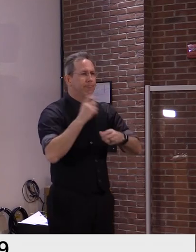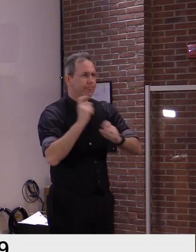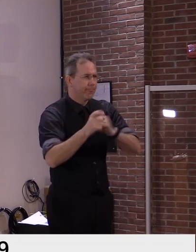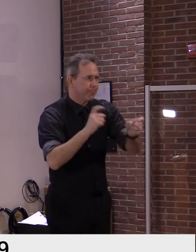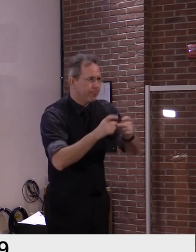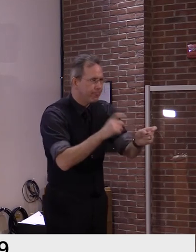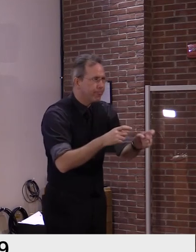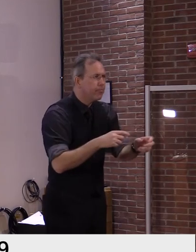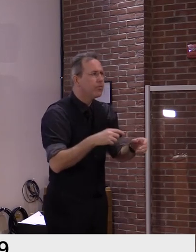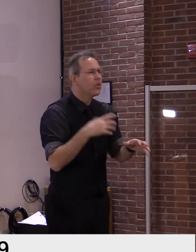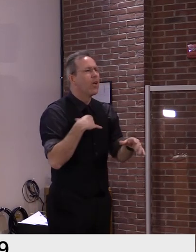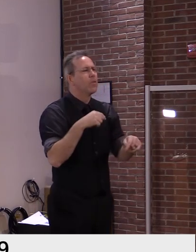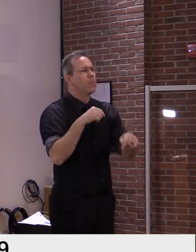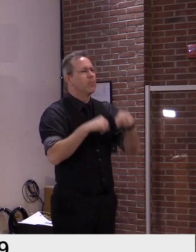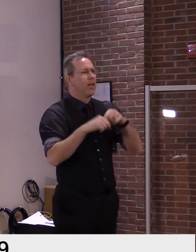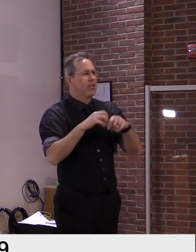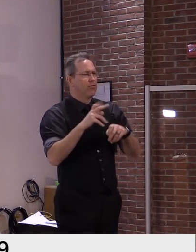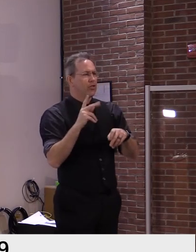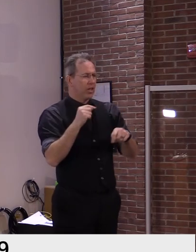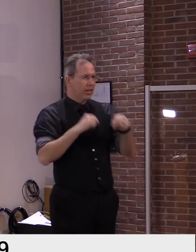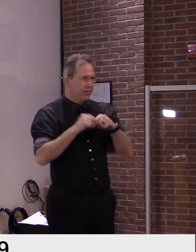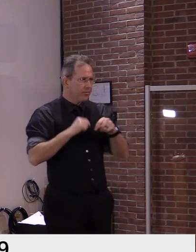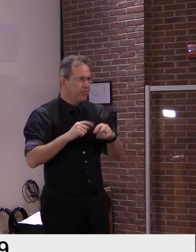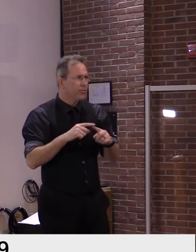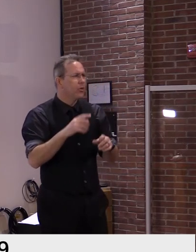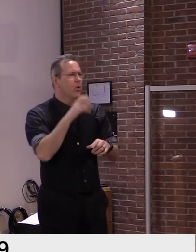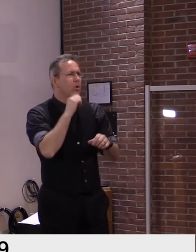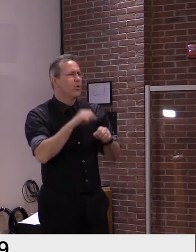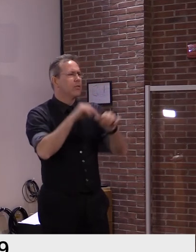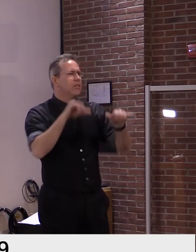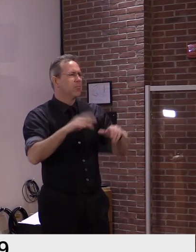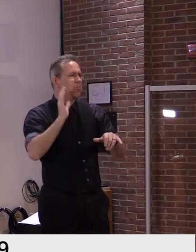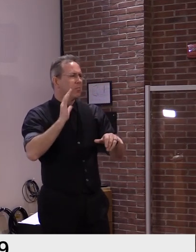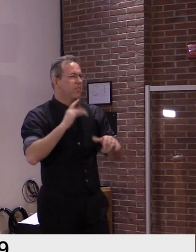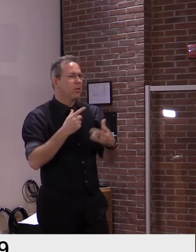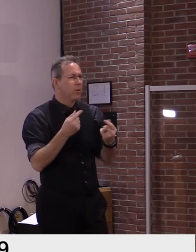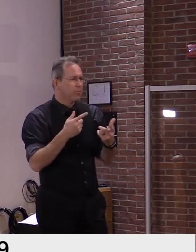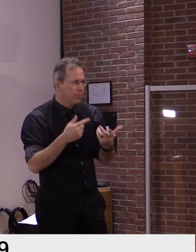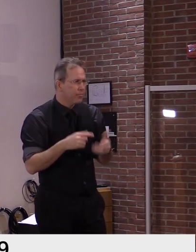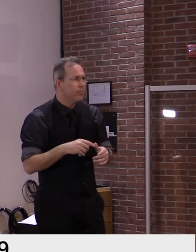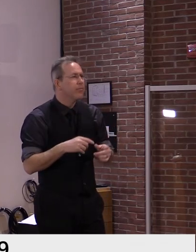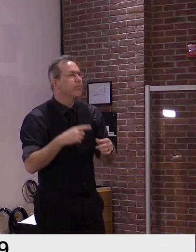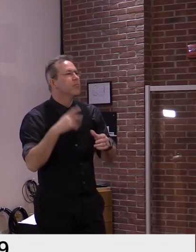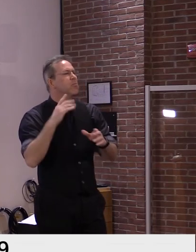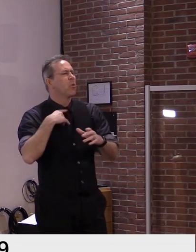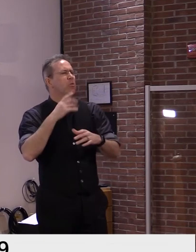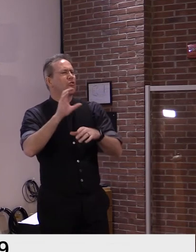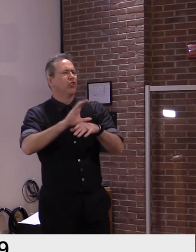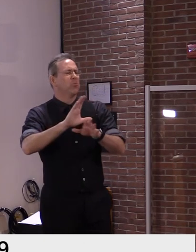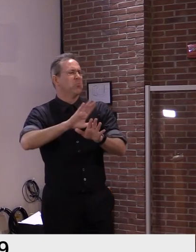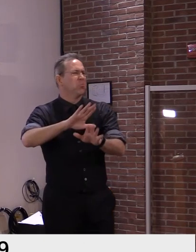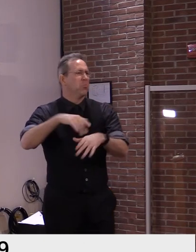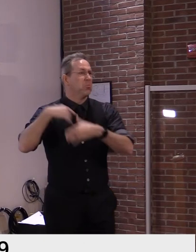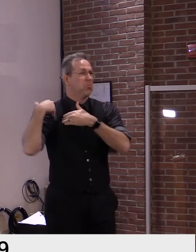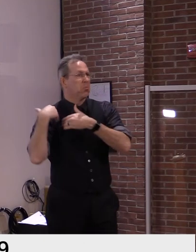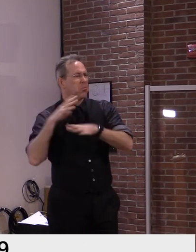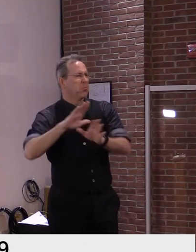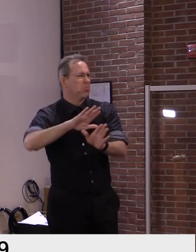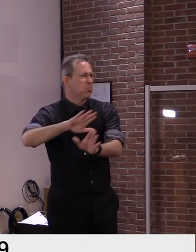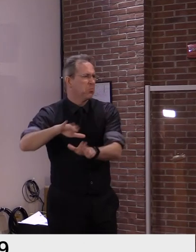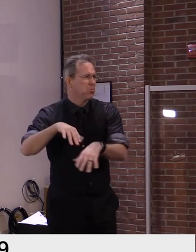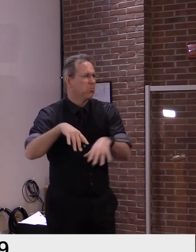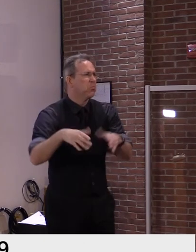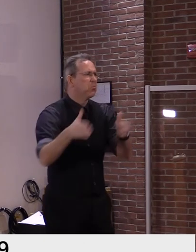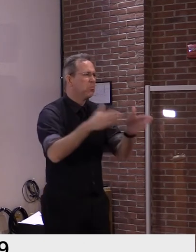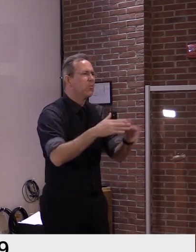done and was successful, and that's going through the local food banks for distribution. And from what